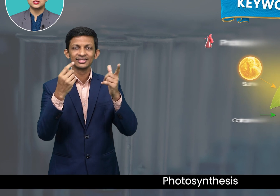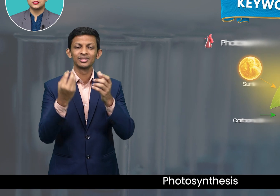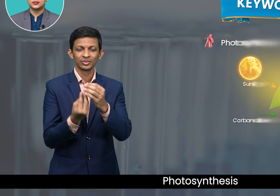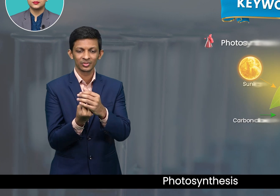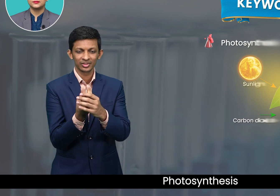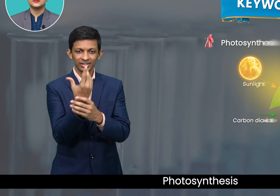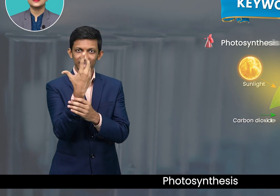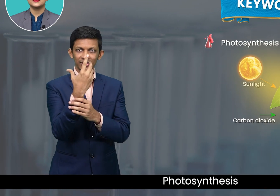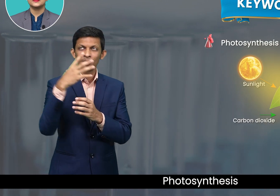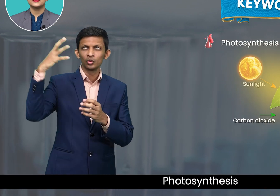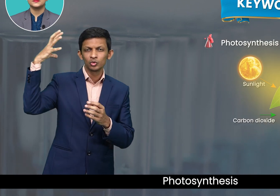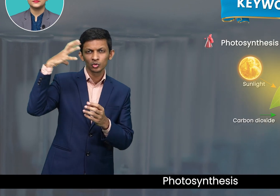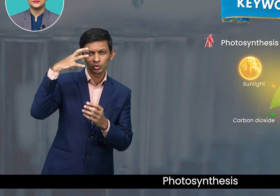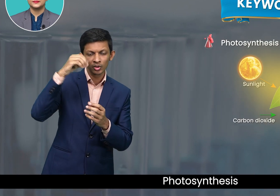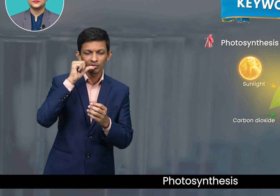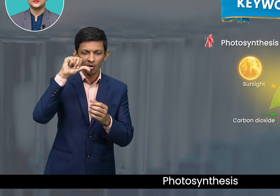Photosynthesis.